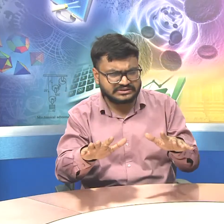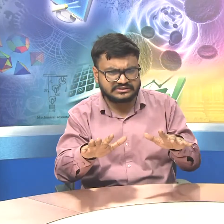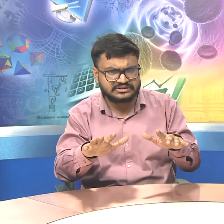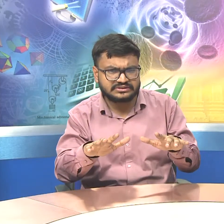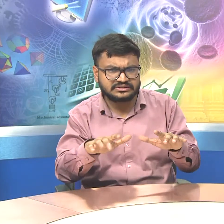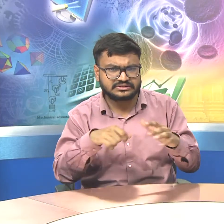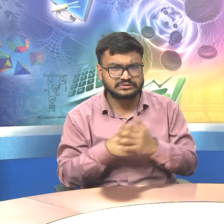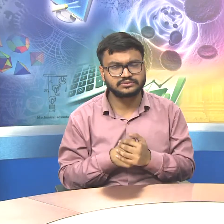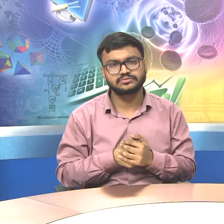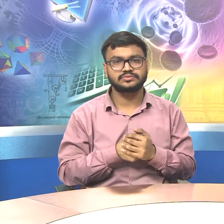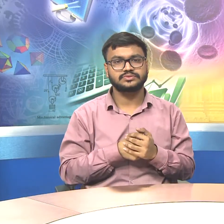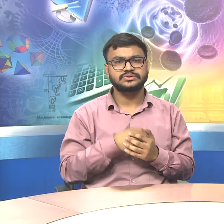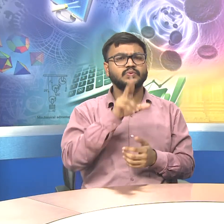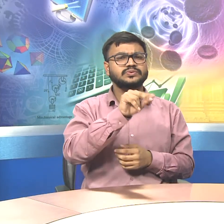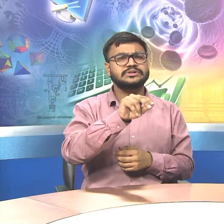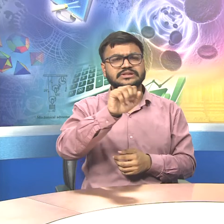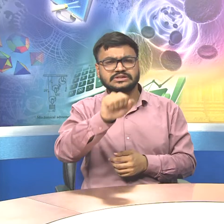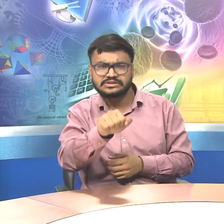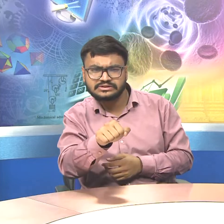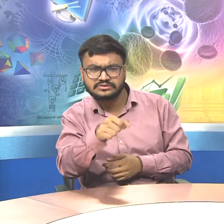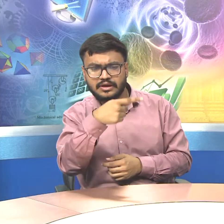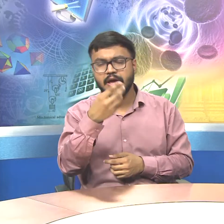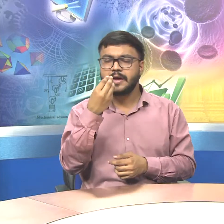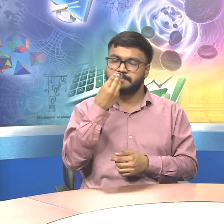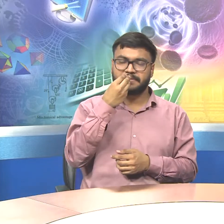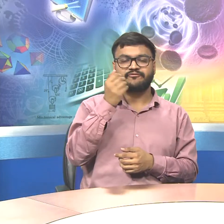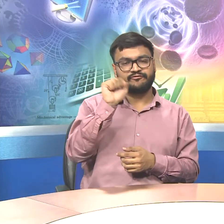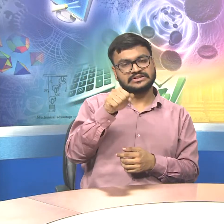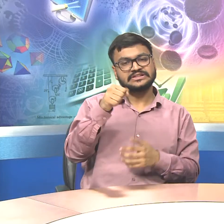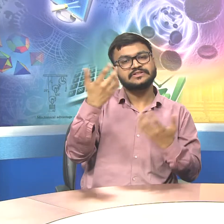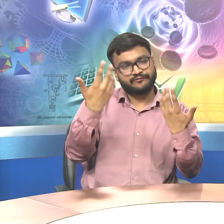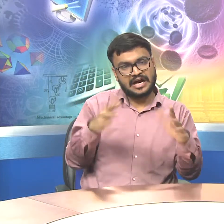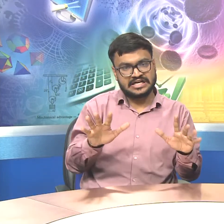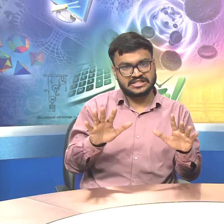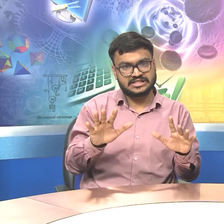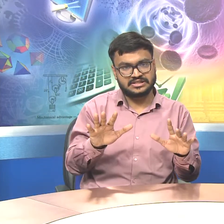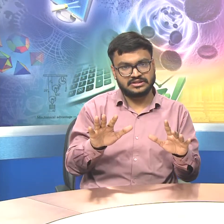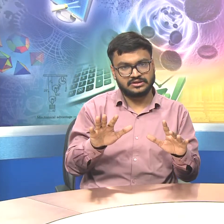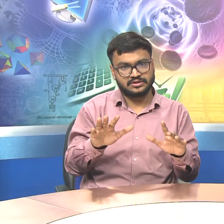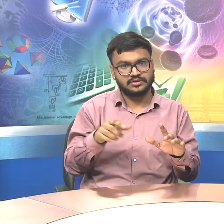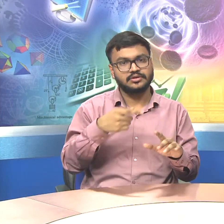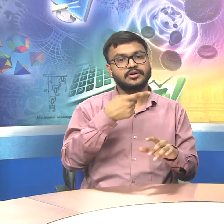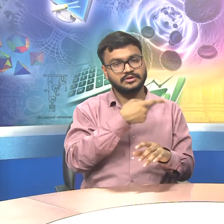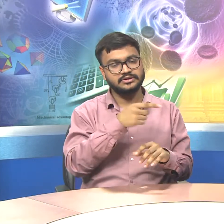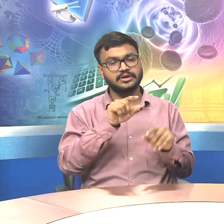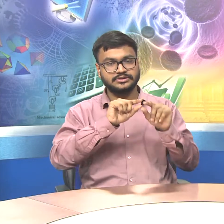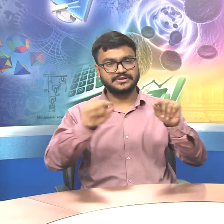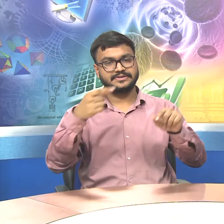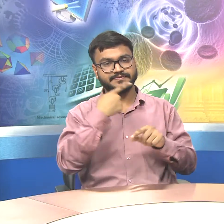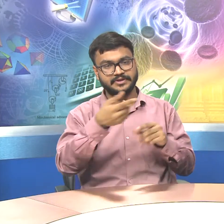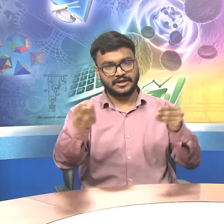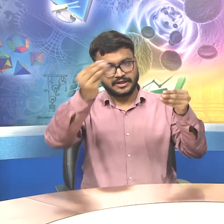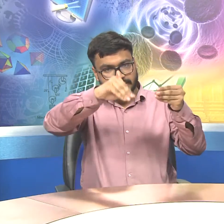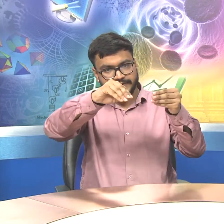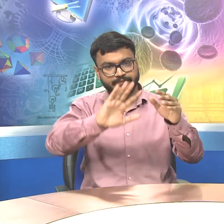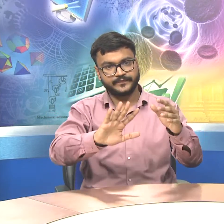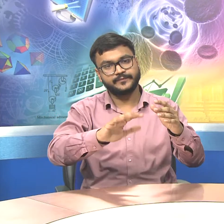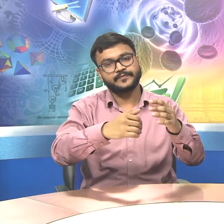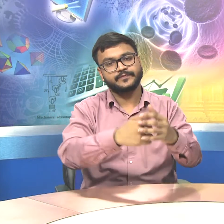have you finished your food? Yes or no? If you finished it, so the answer will be